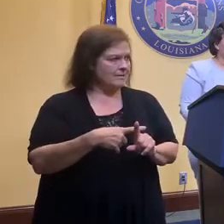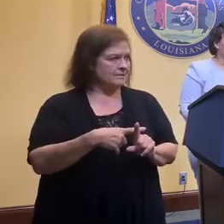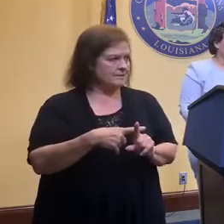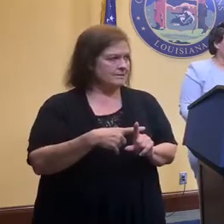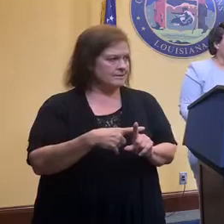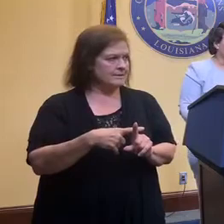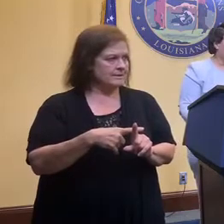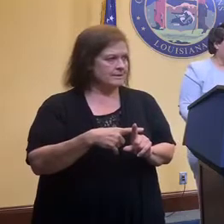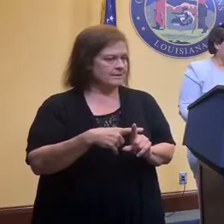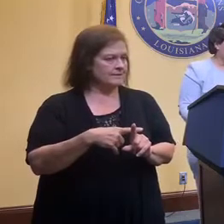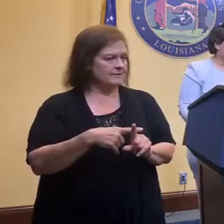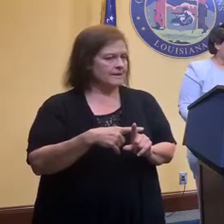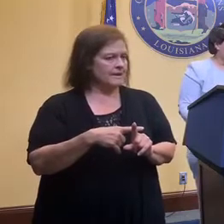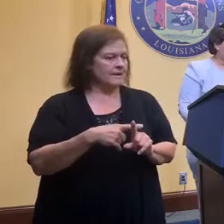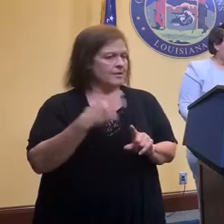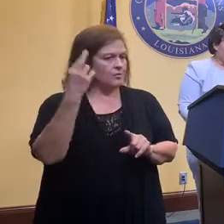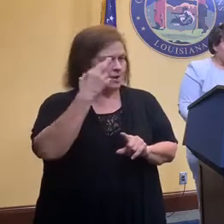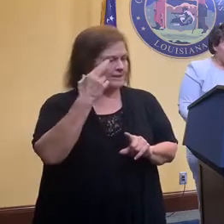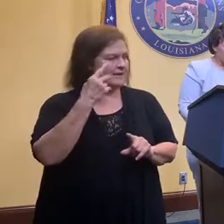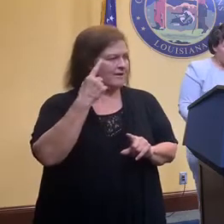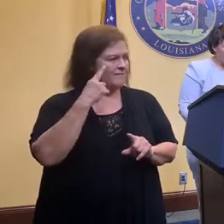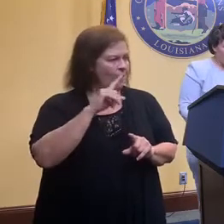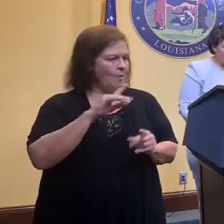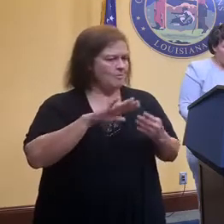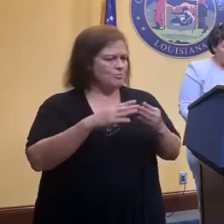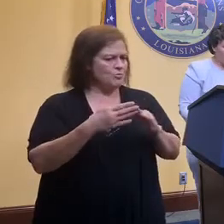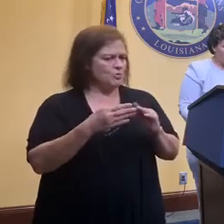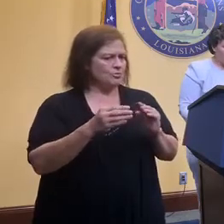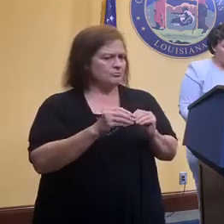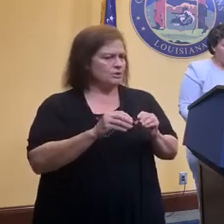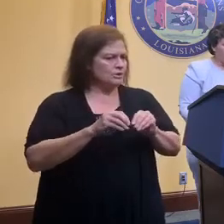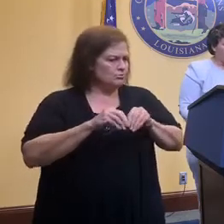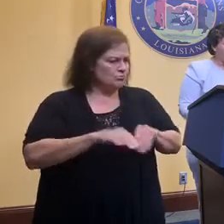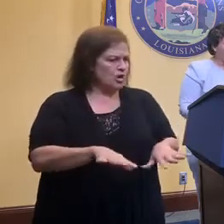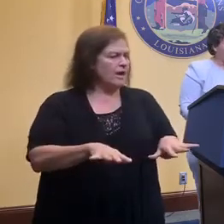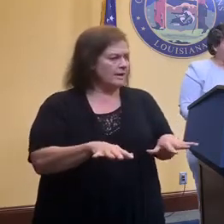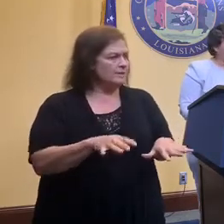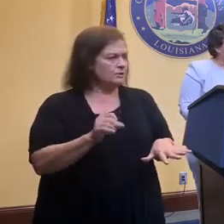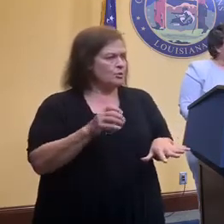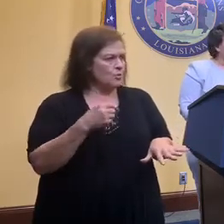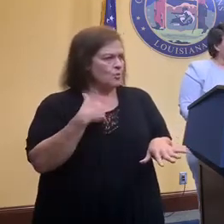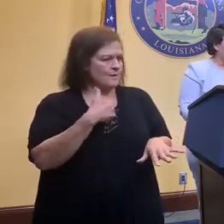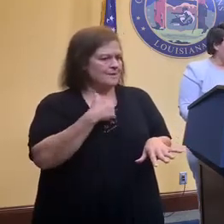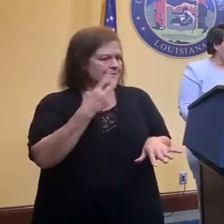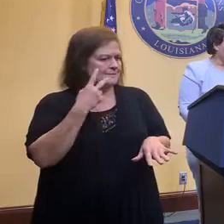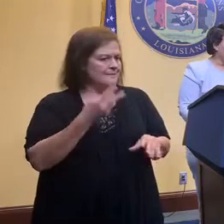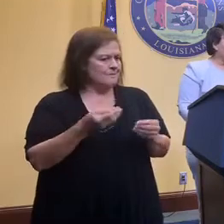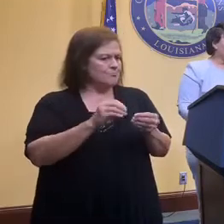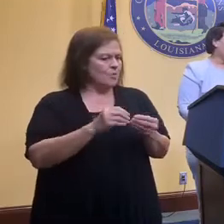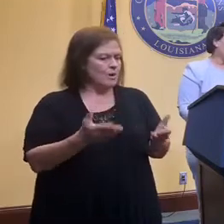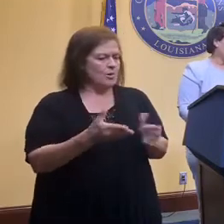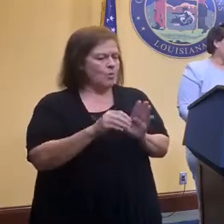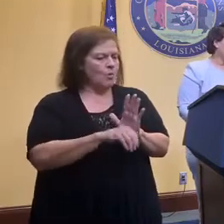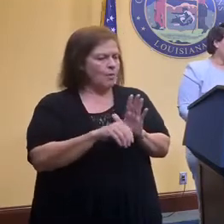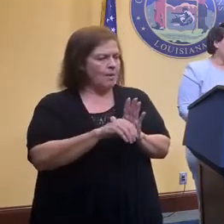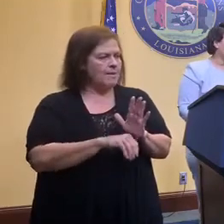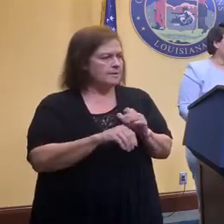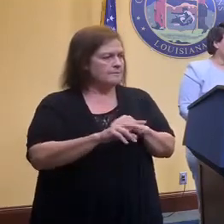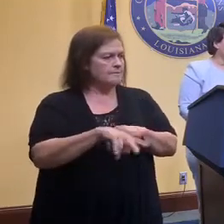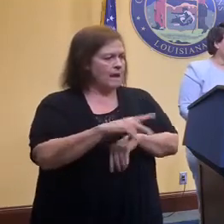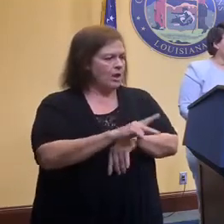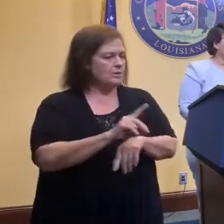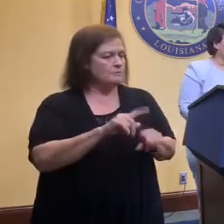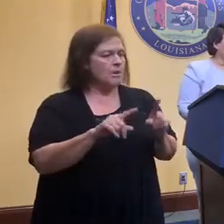to community spread. And so we're seeing it here in Orleans Parish, but